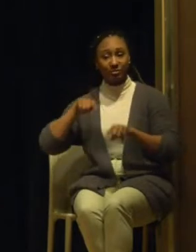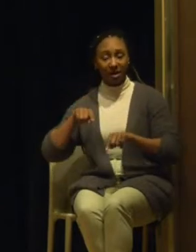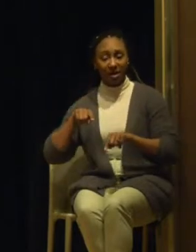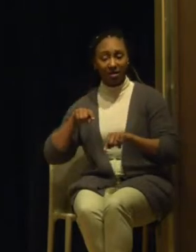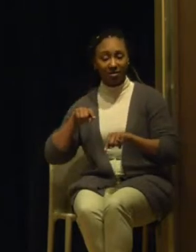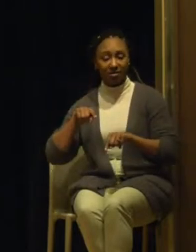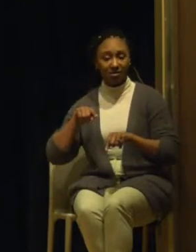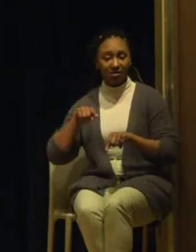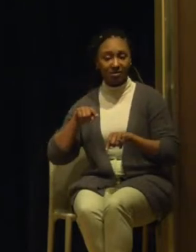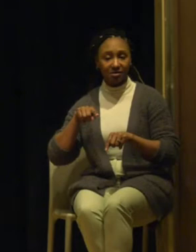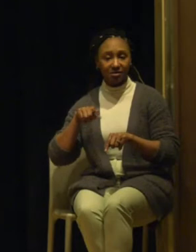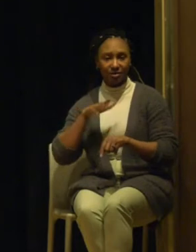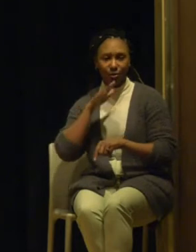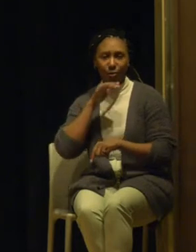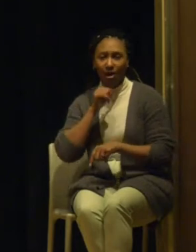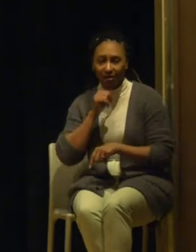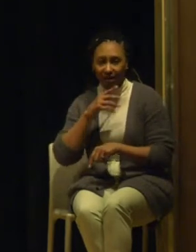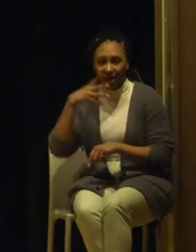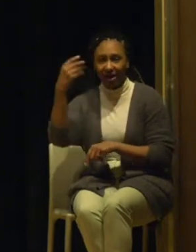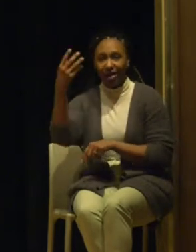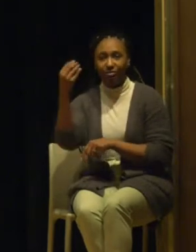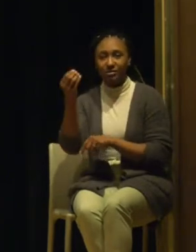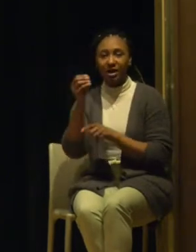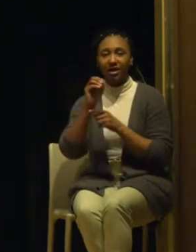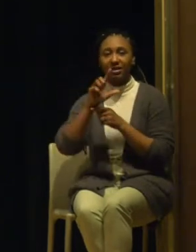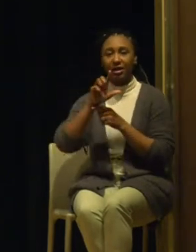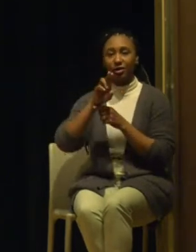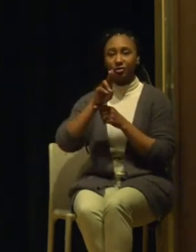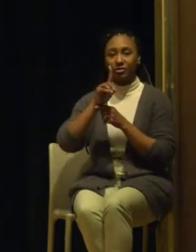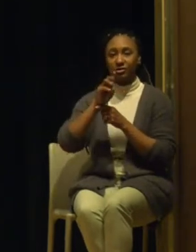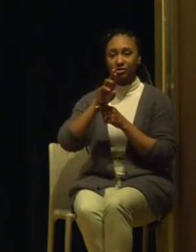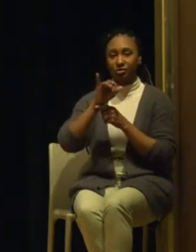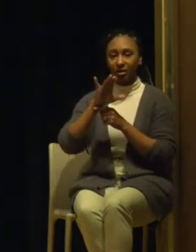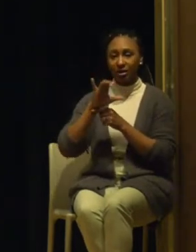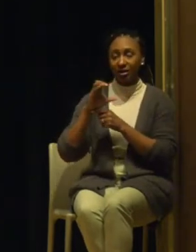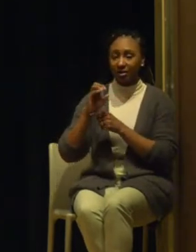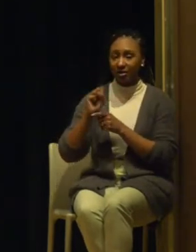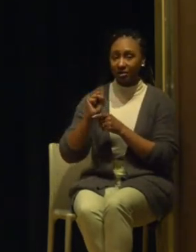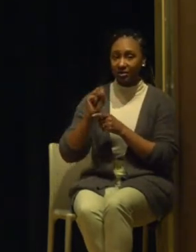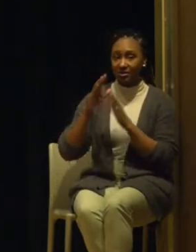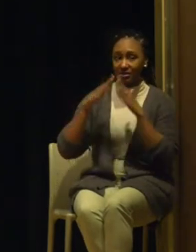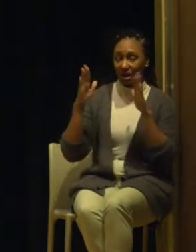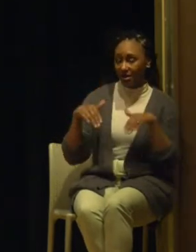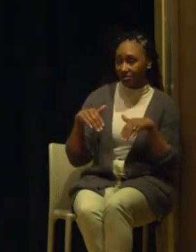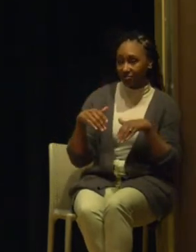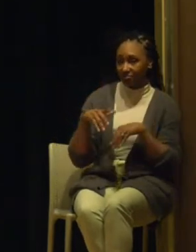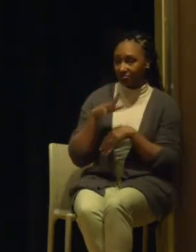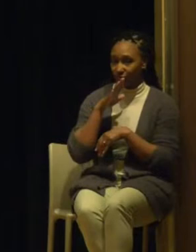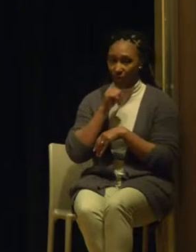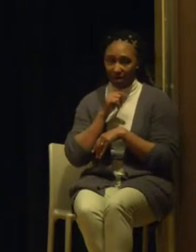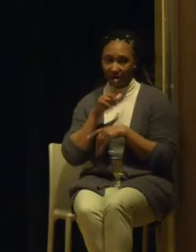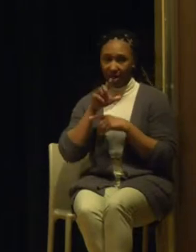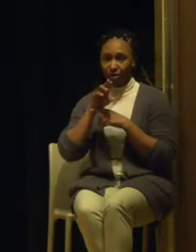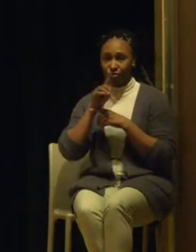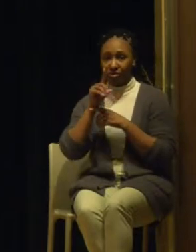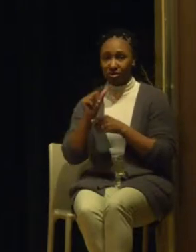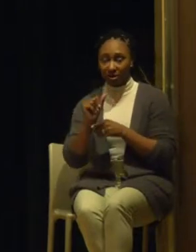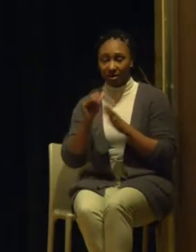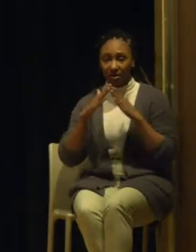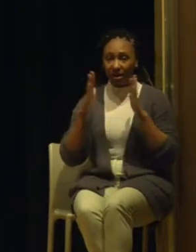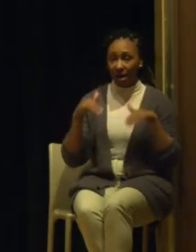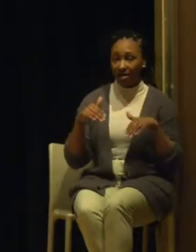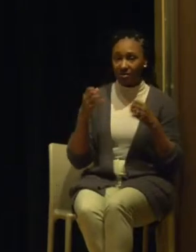protesting outside Ludacris's house? Or Nelly's house? Mm-hmm. Or, I mean, there's a whole list of people that make these